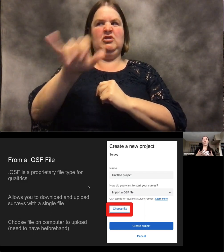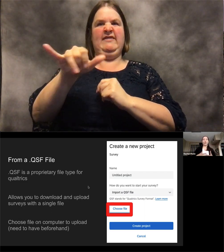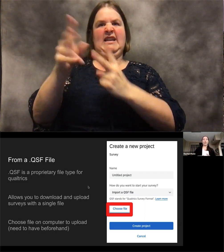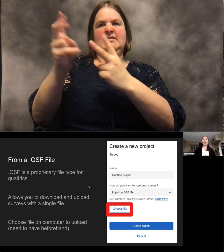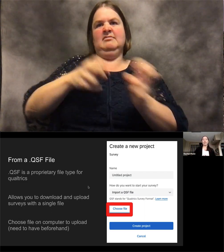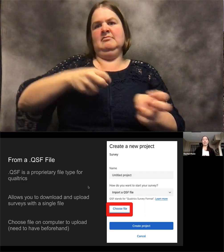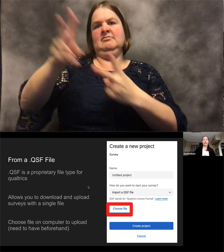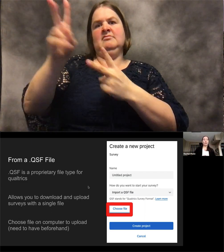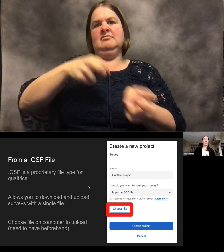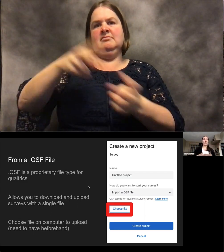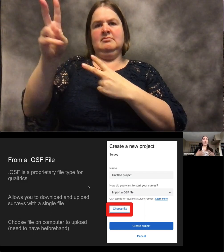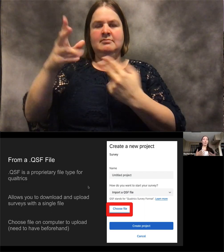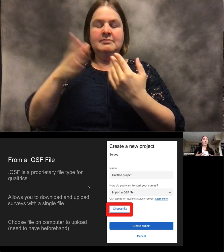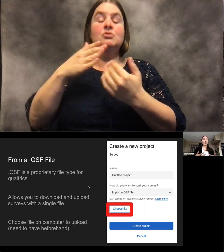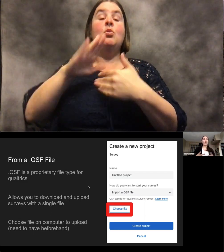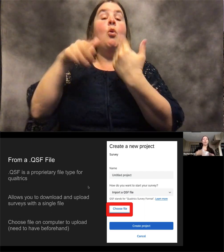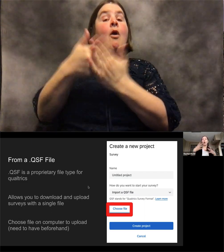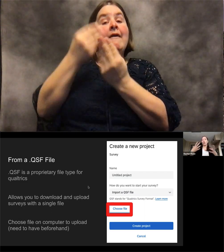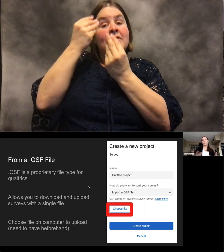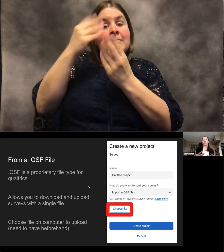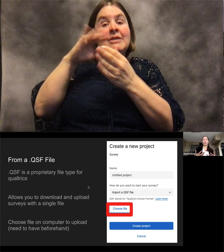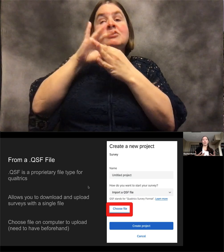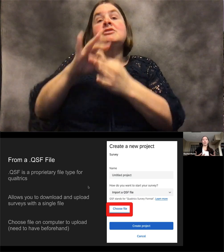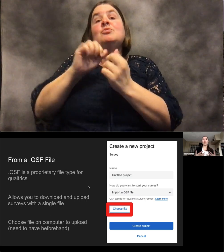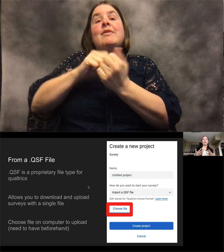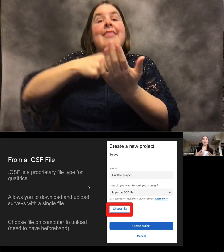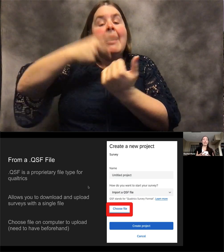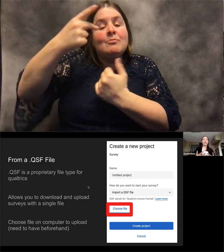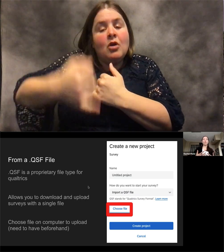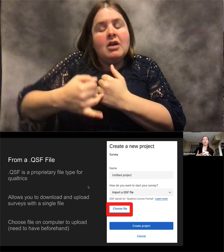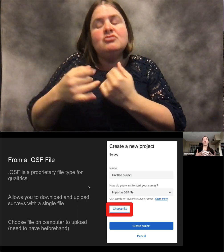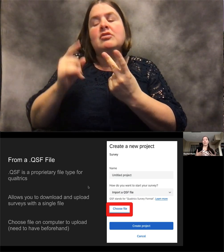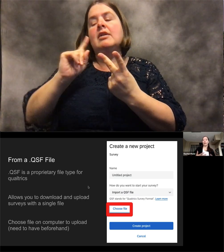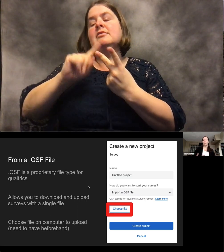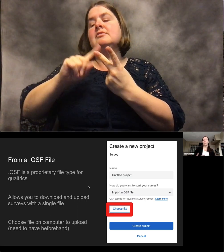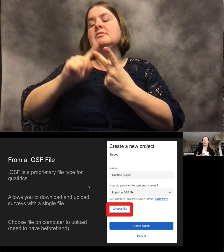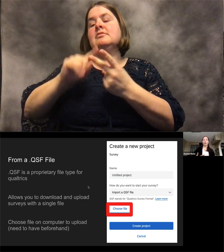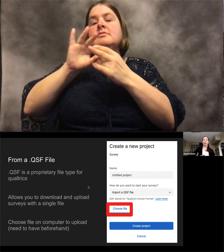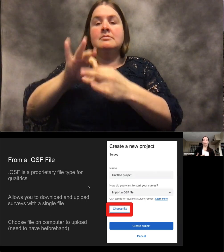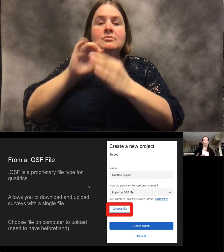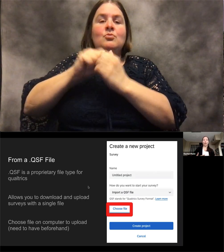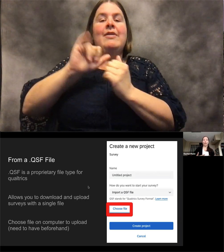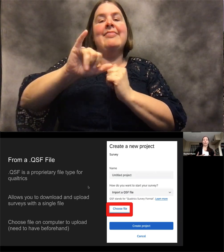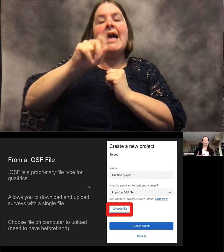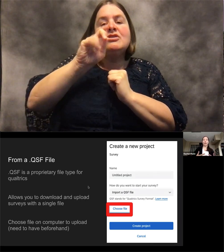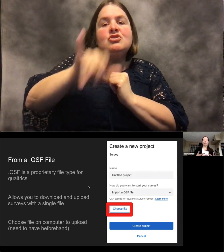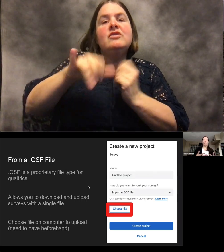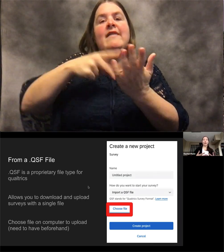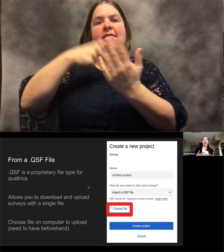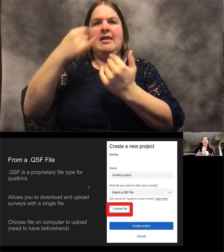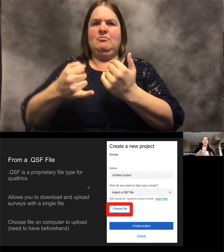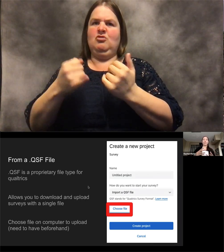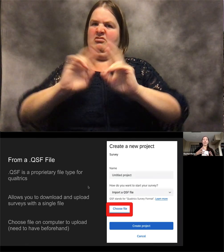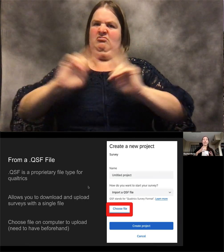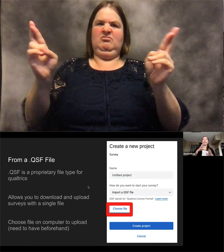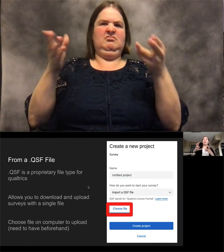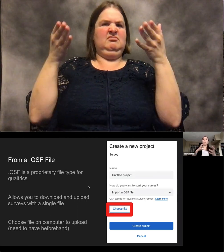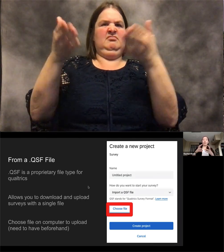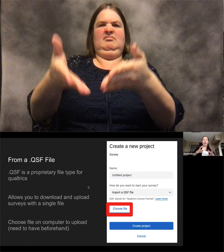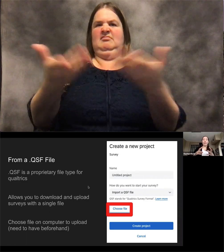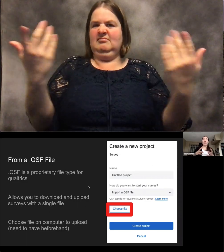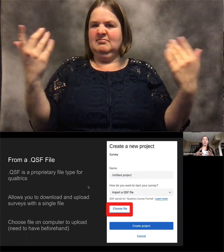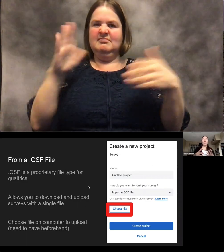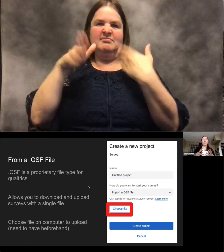of the information that's contained within that project, all of the information that's contained within that survey or that project